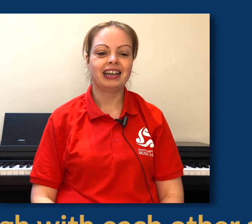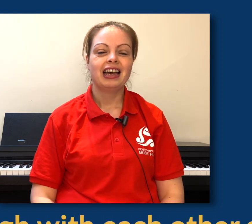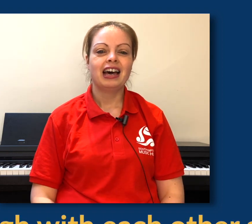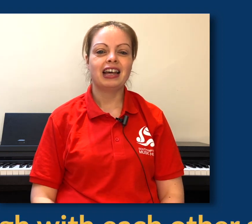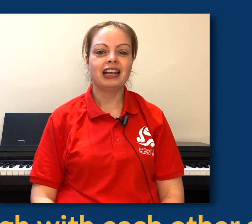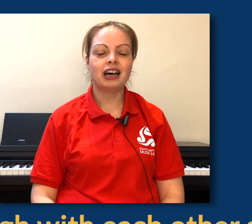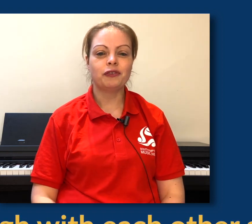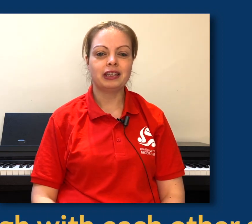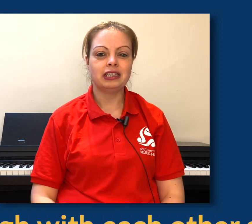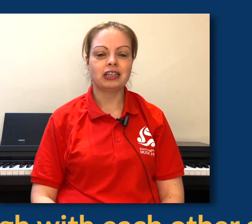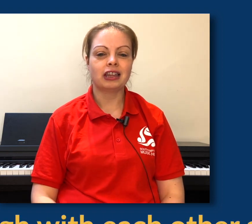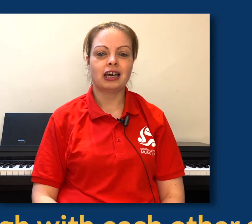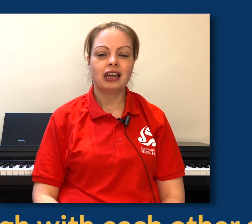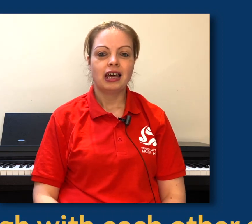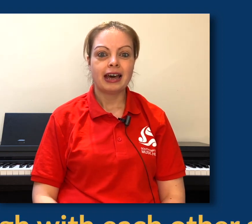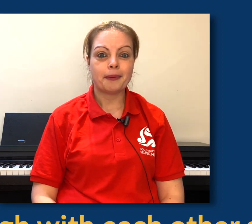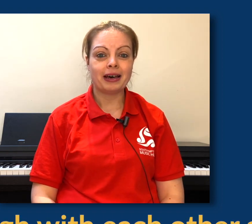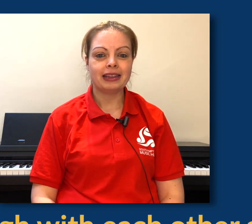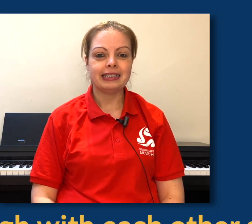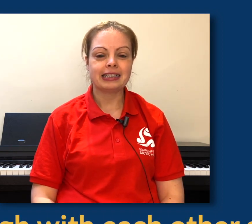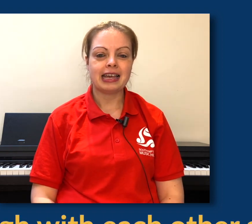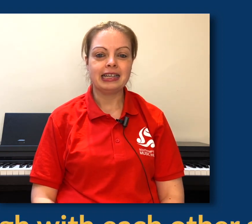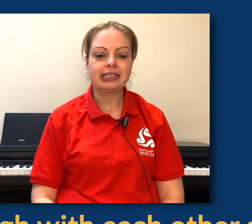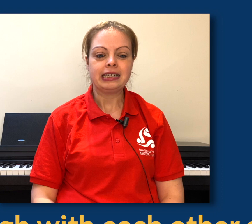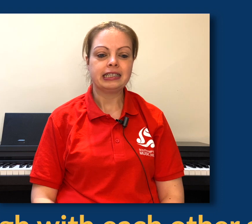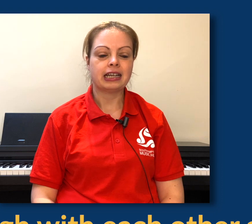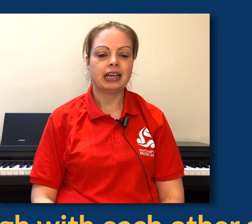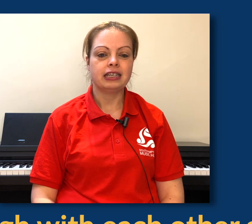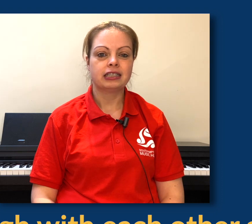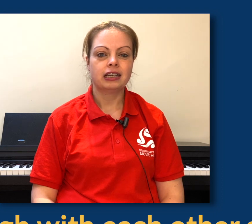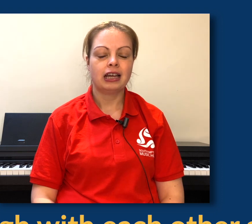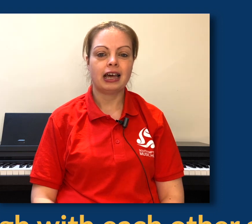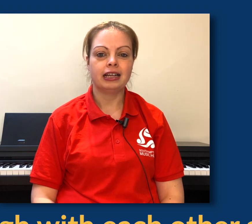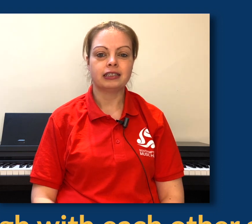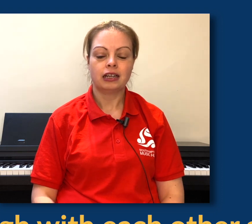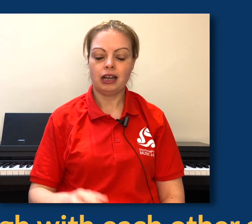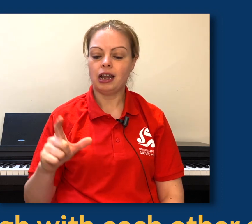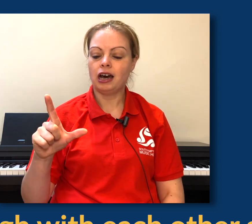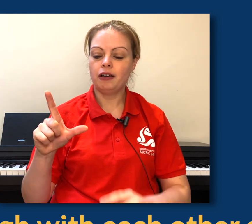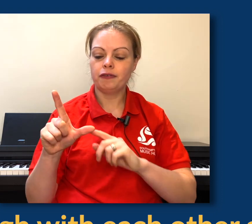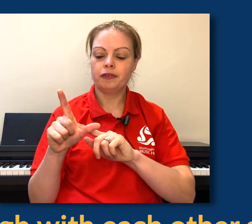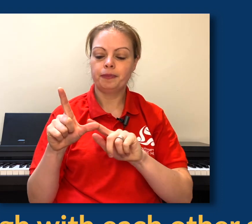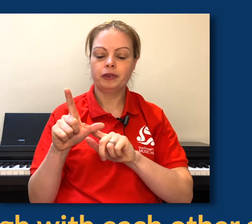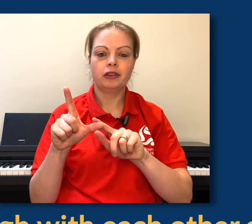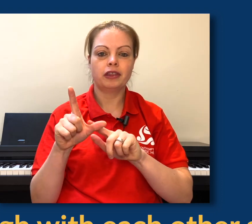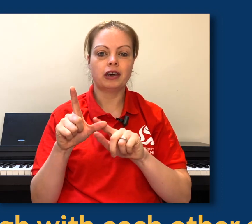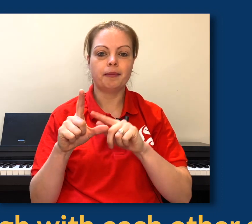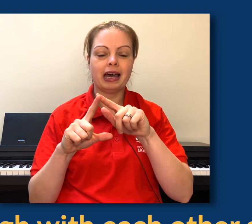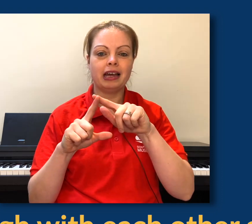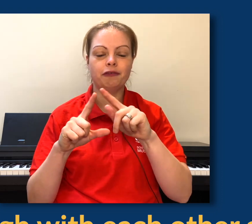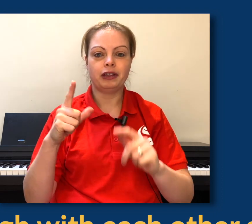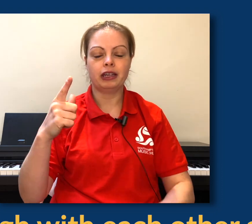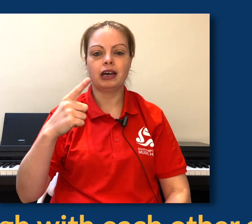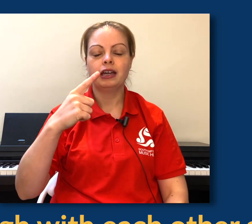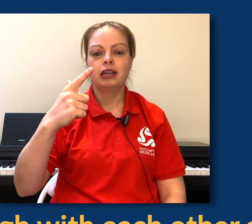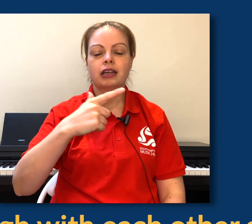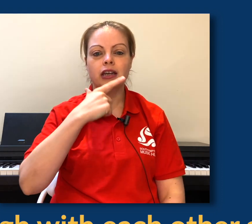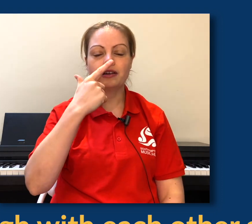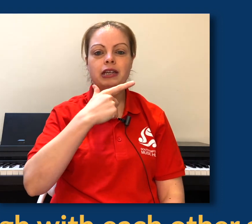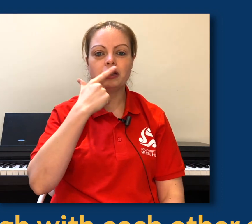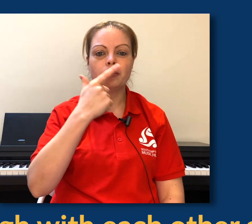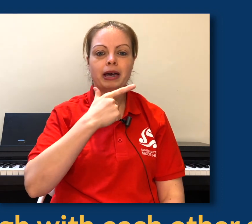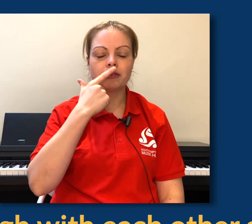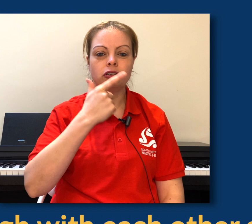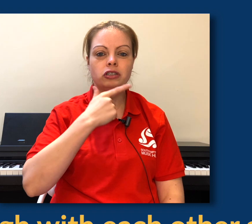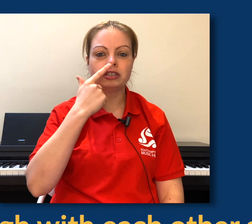Second line. And laugh with each other about these days. And laugh, thumb and finger,